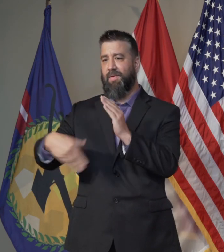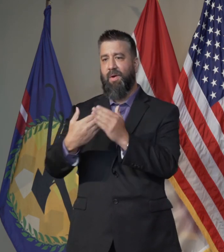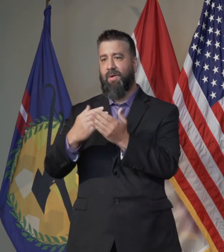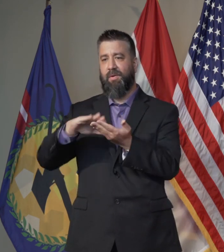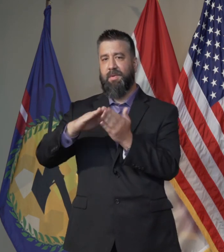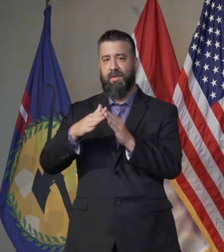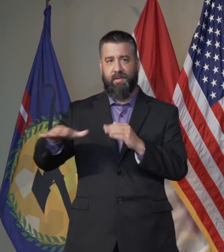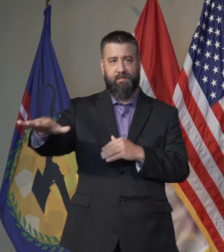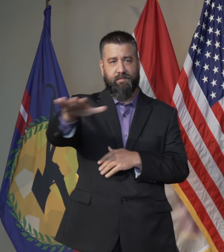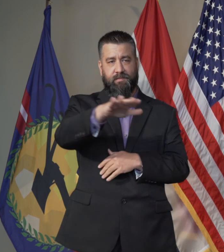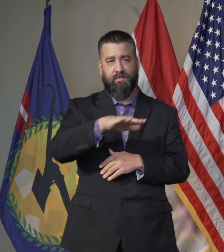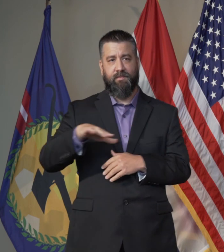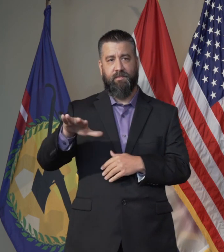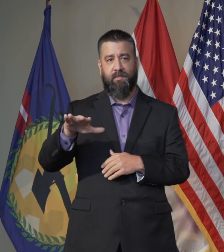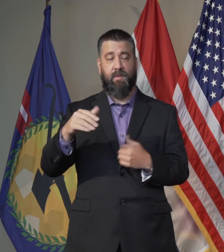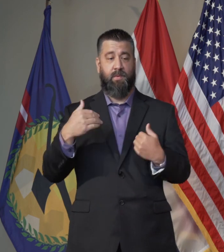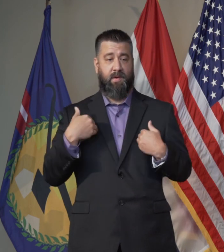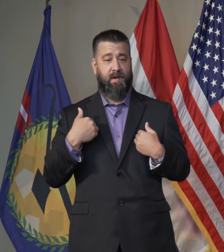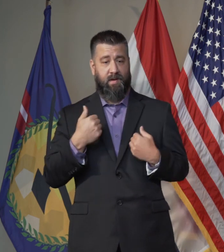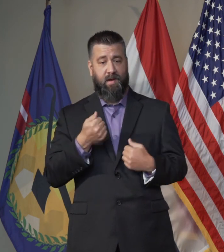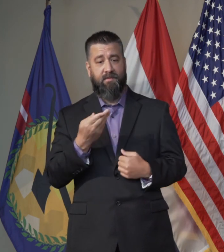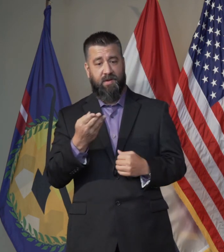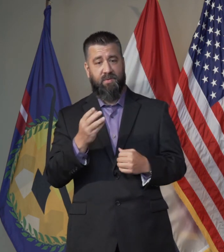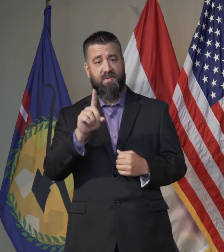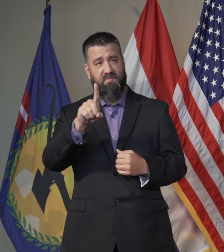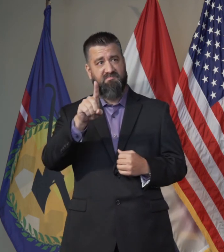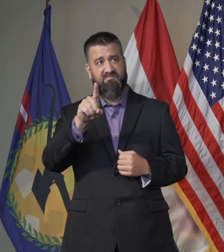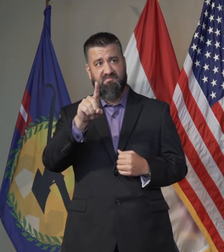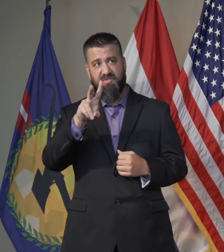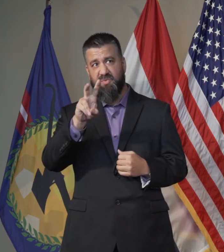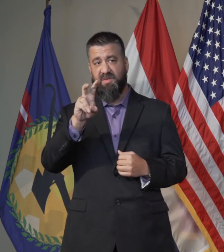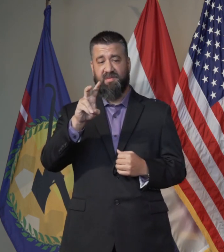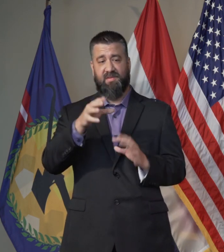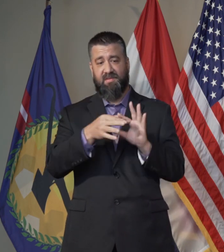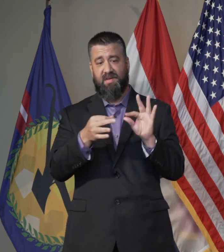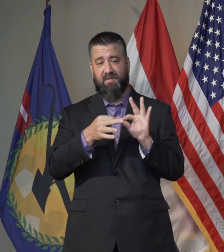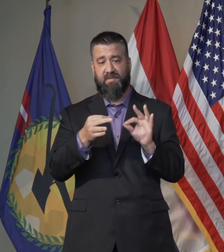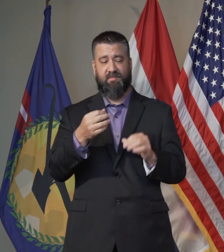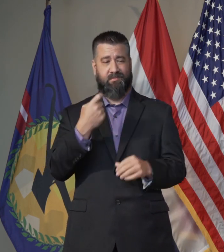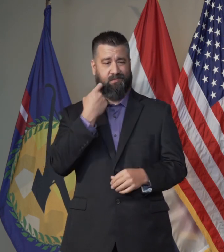community. And we've had a couple hundred comments over the past,